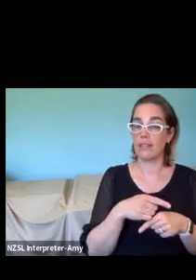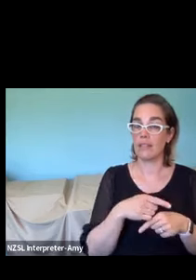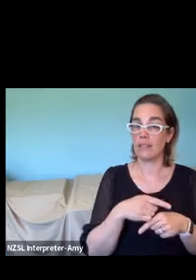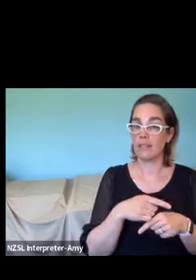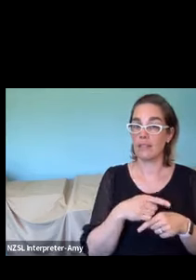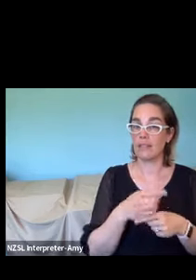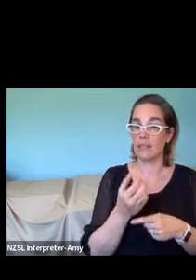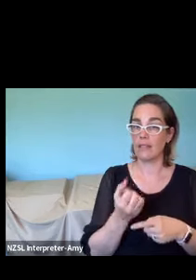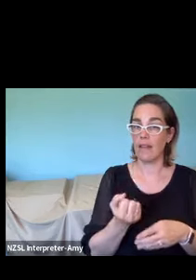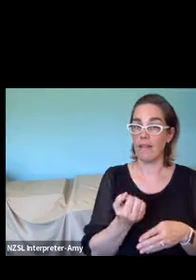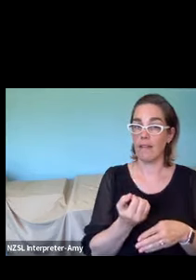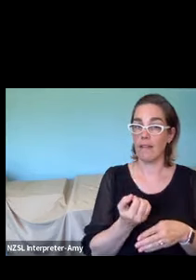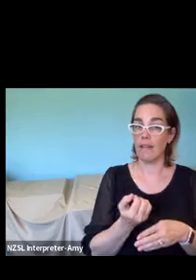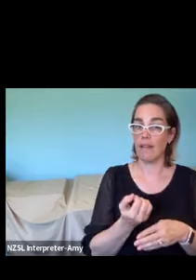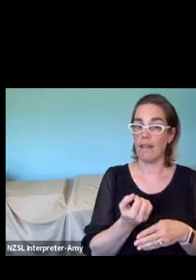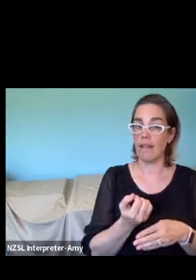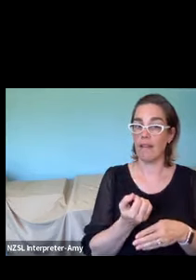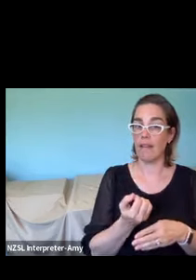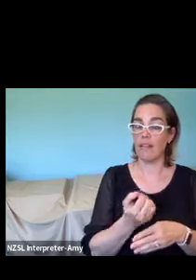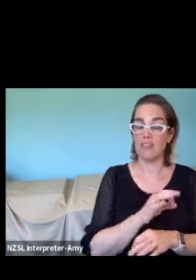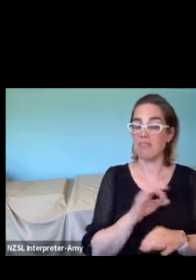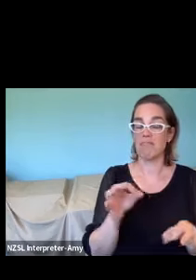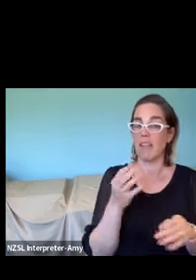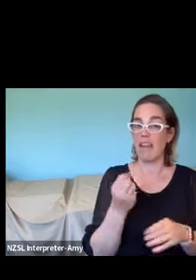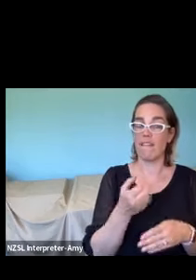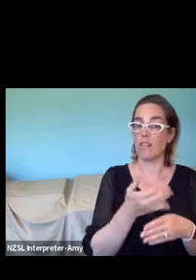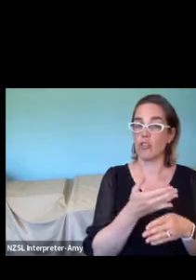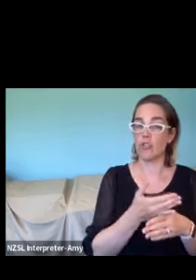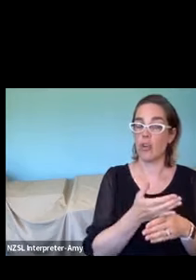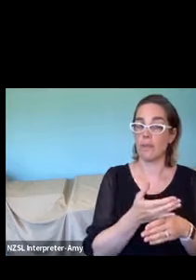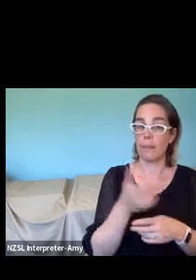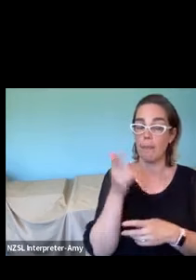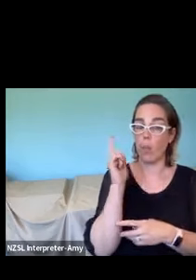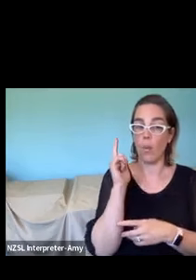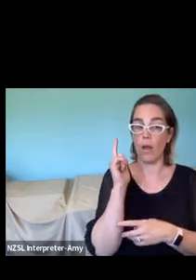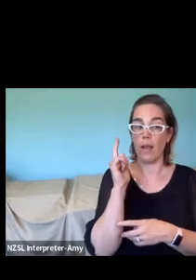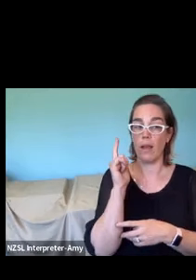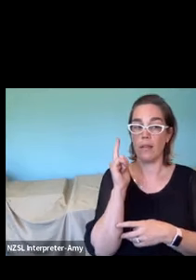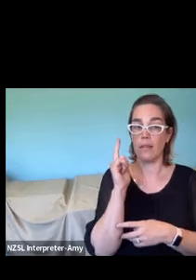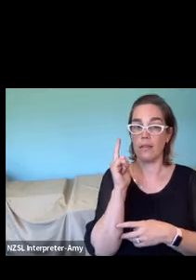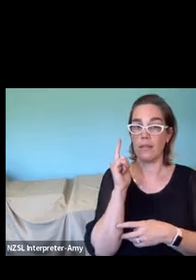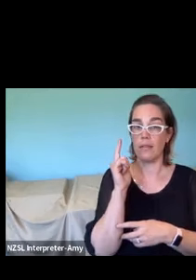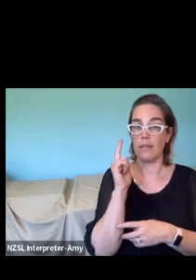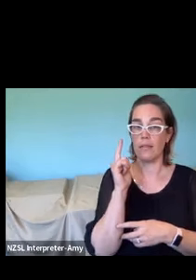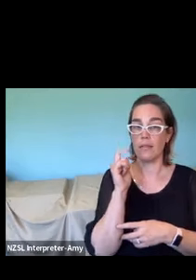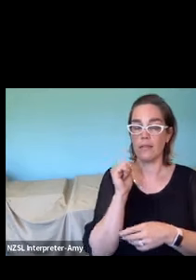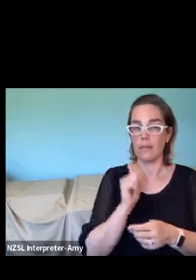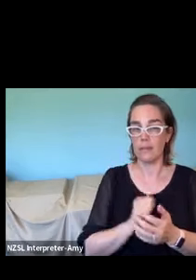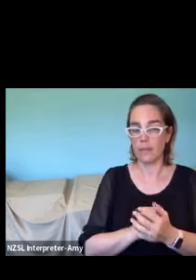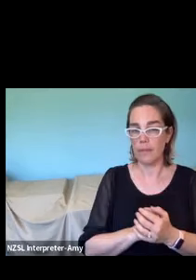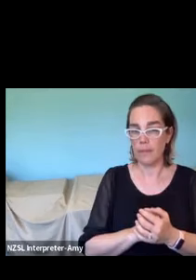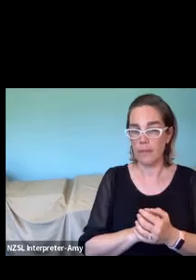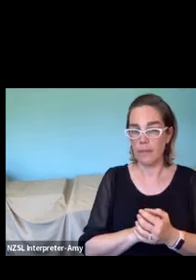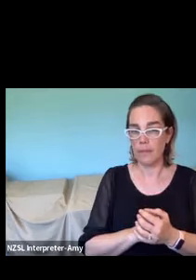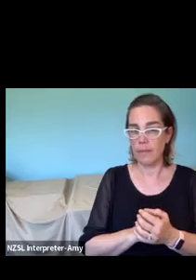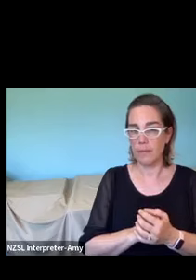a lot of employers, and including us older ones would, except they rather